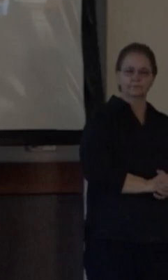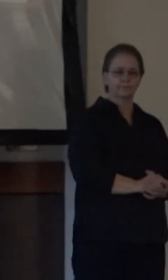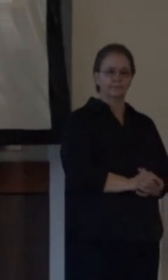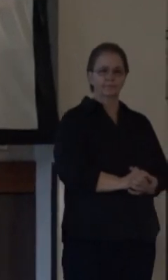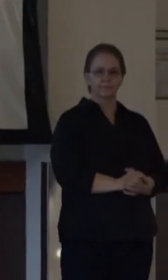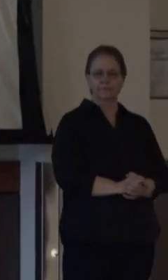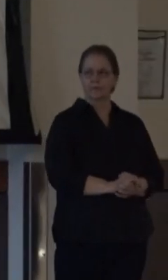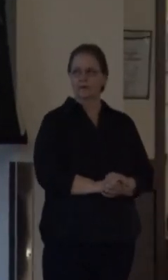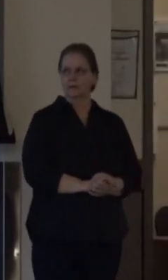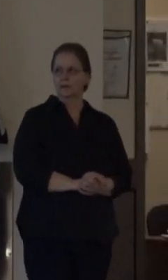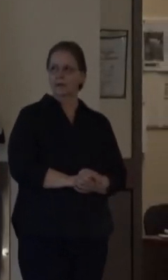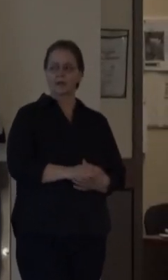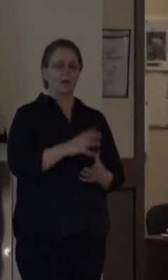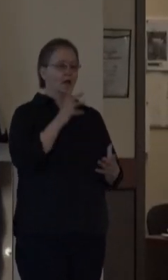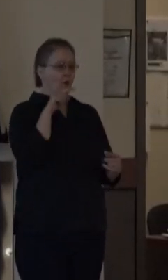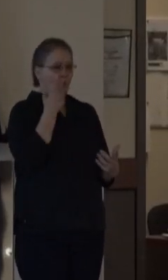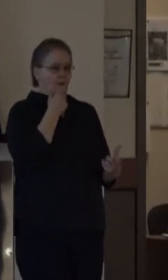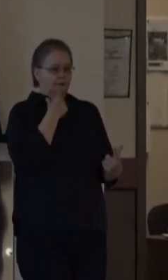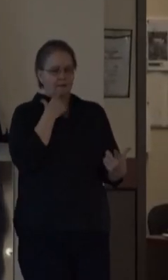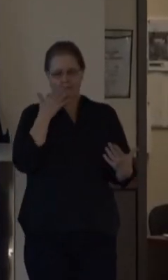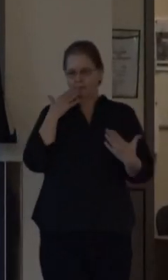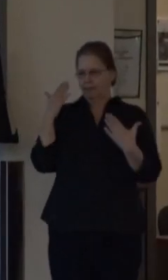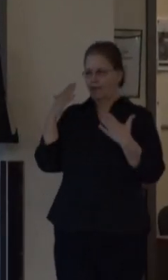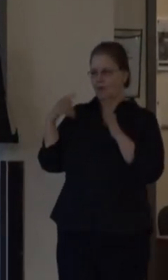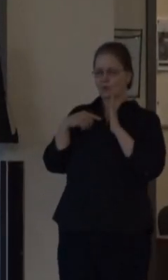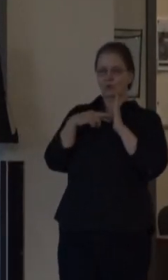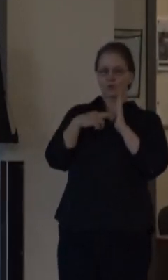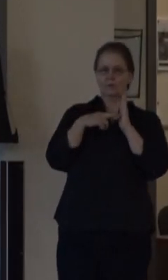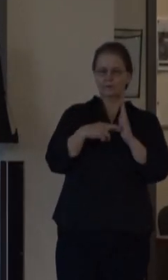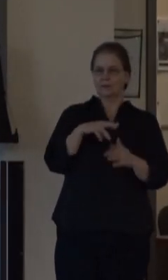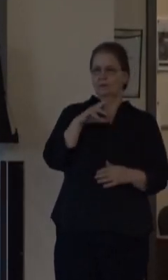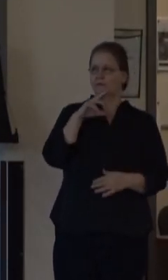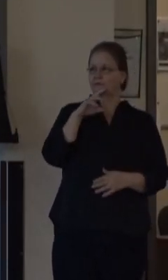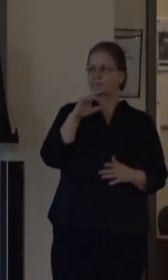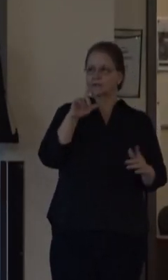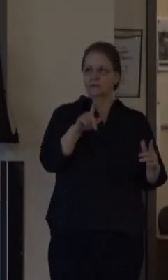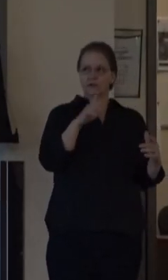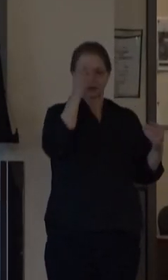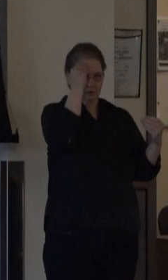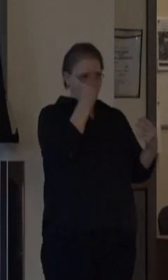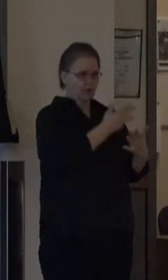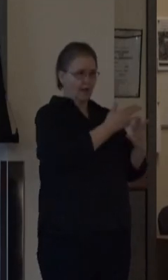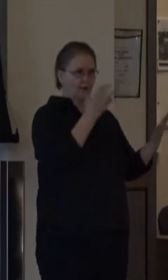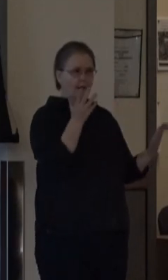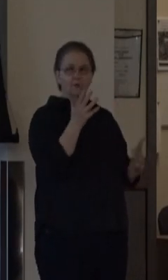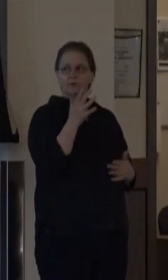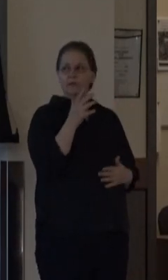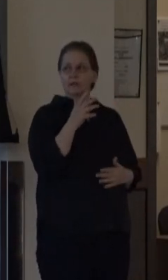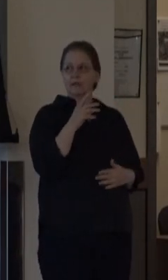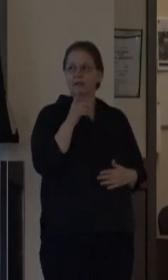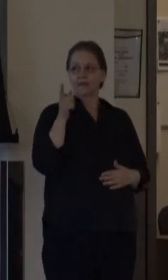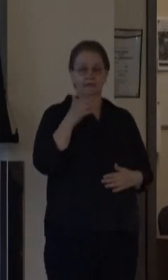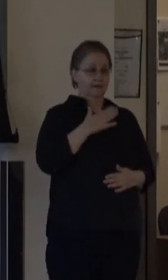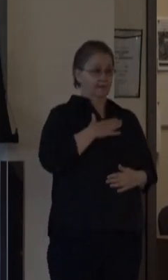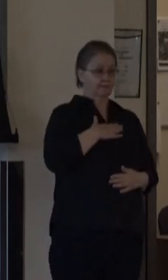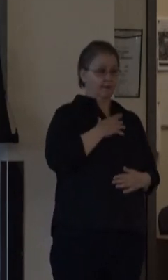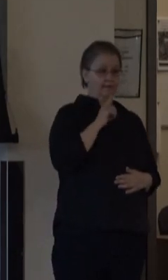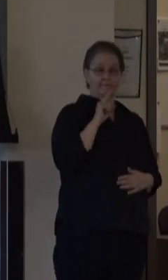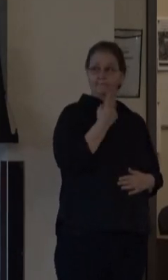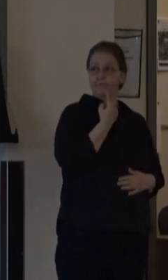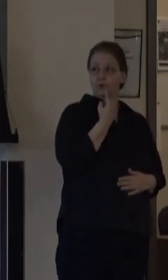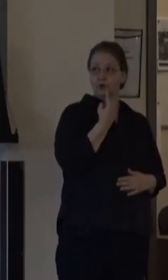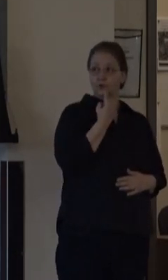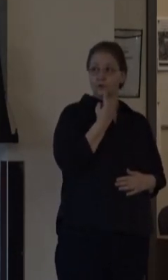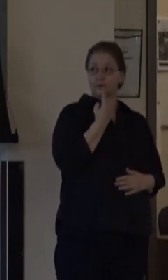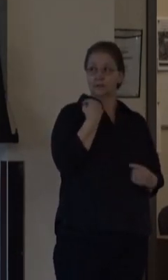I don't have much to say other than just to say thank you, Representative Nelson, again. And just a little shout out to you guys, because this is actually my first assembly because I've